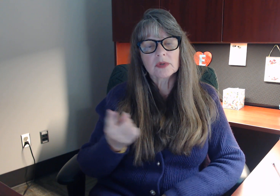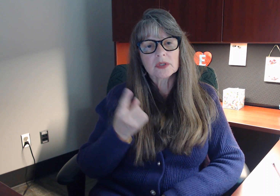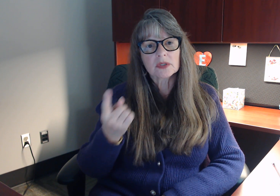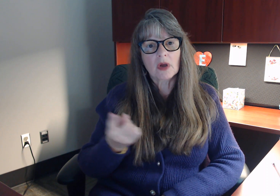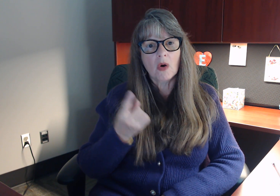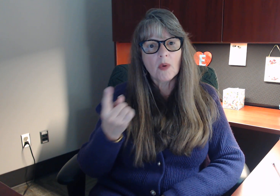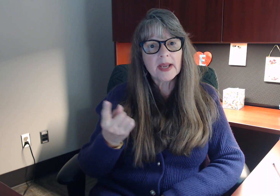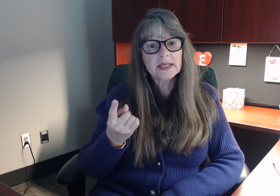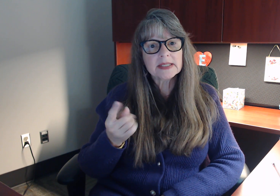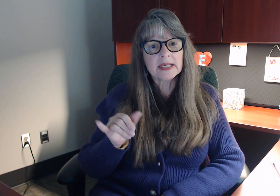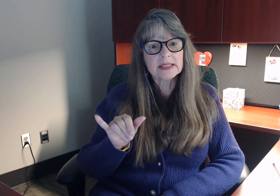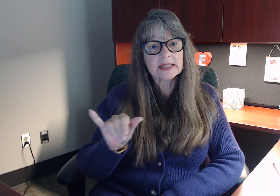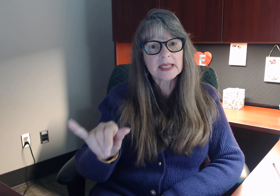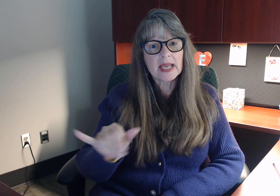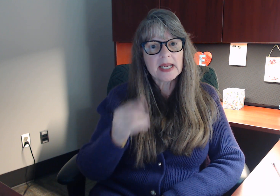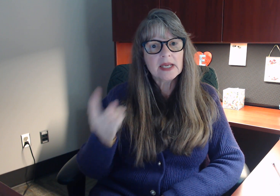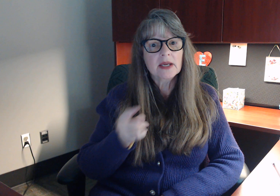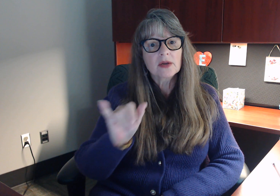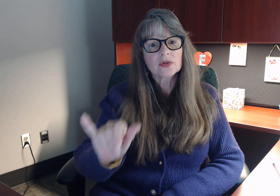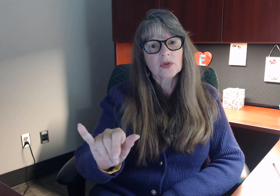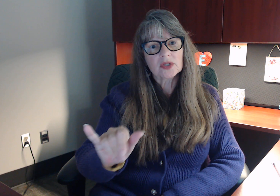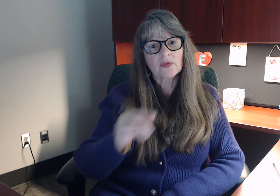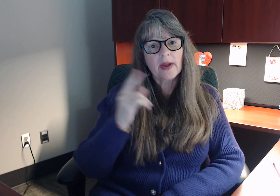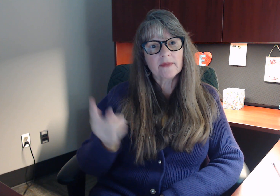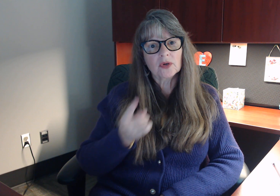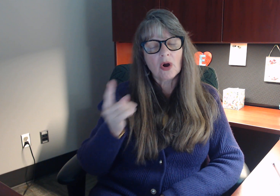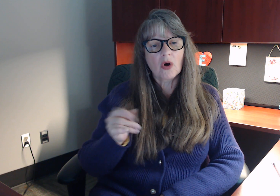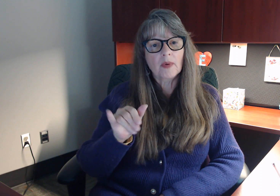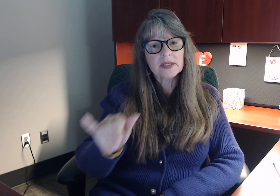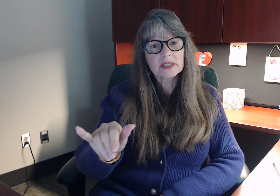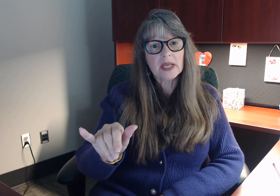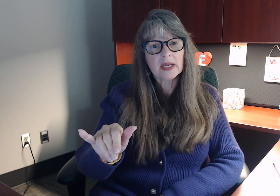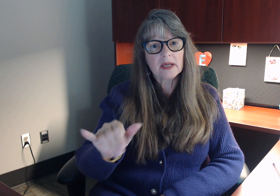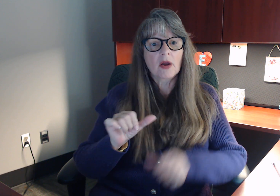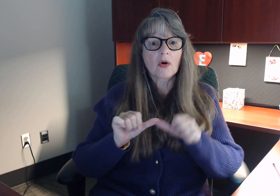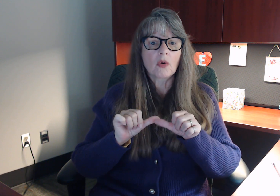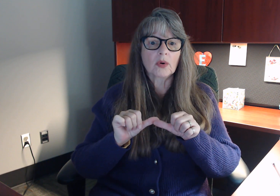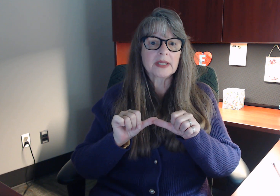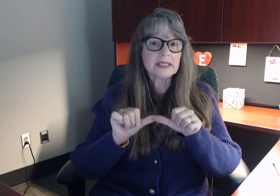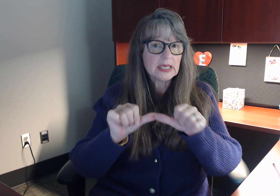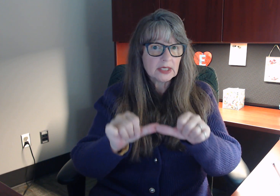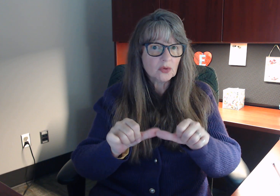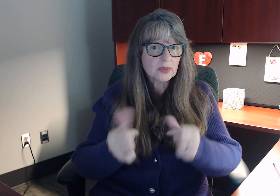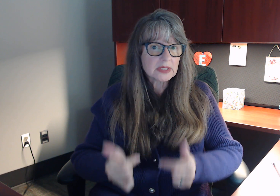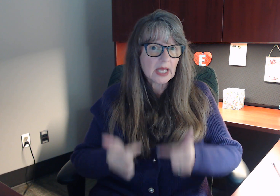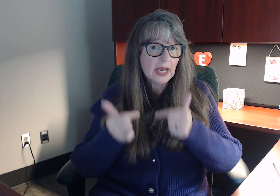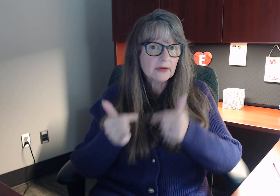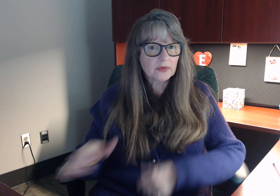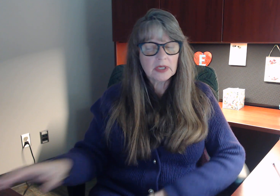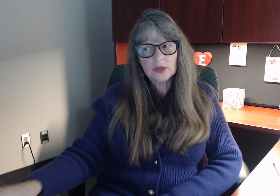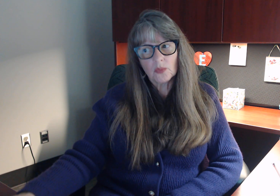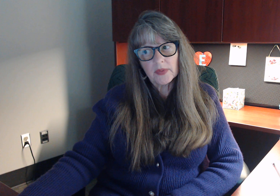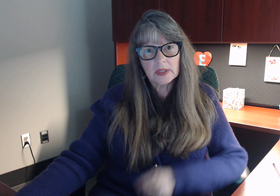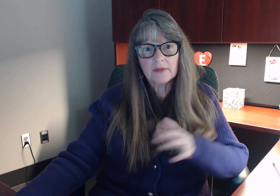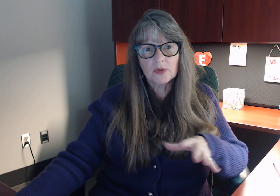is always and stay. So that's forever, always stay, or continuous life. Either one, if you wanted